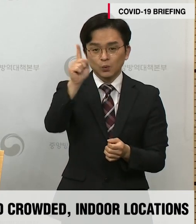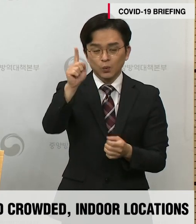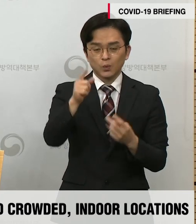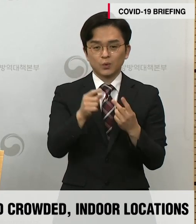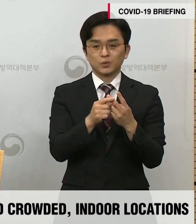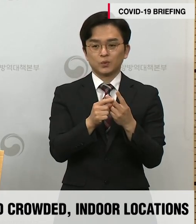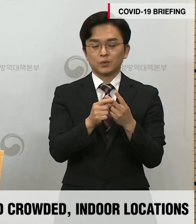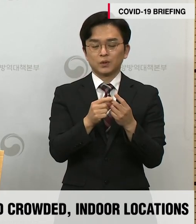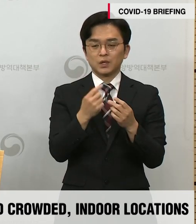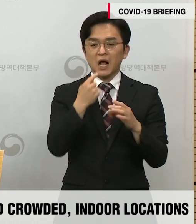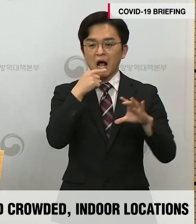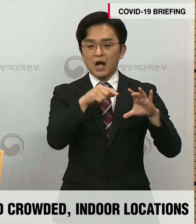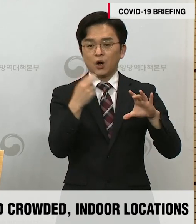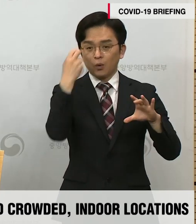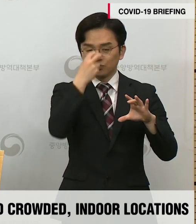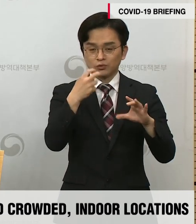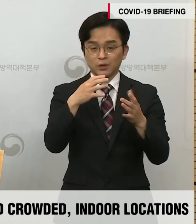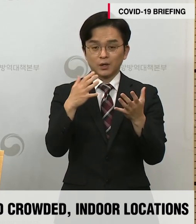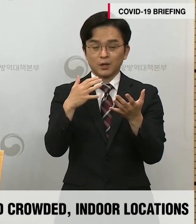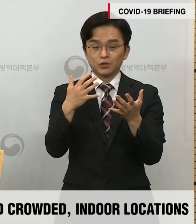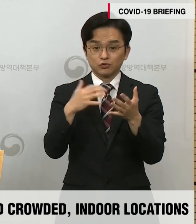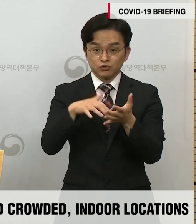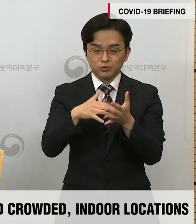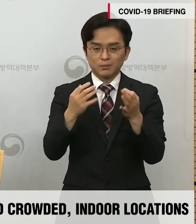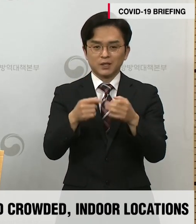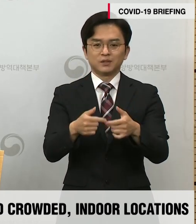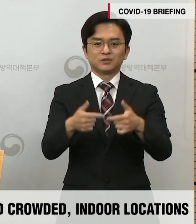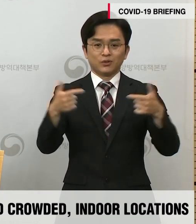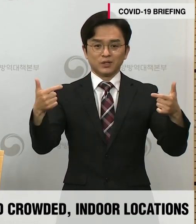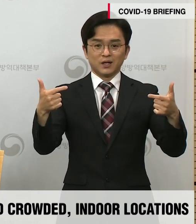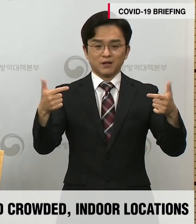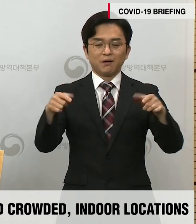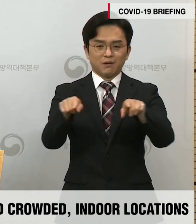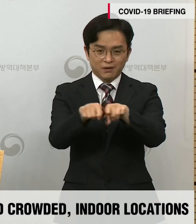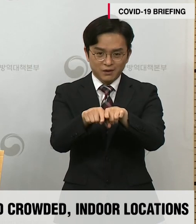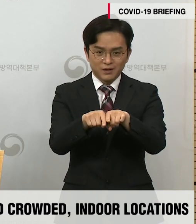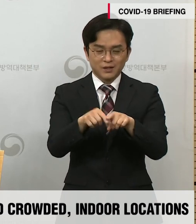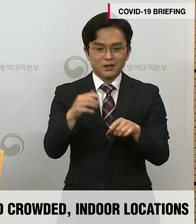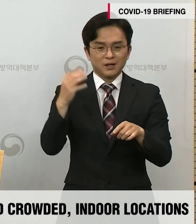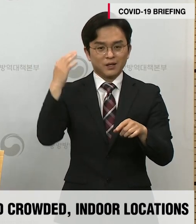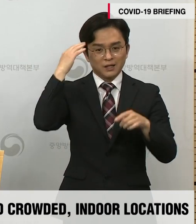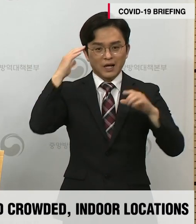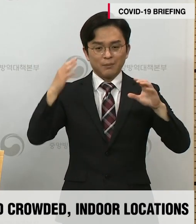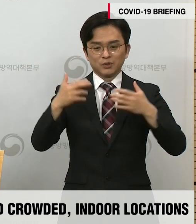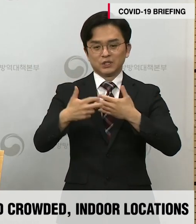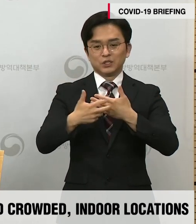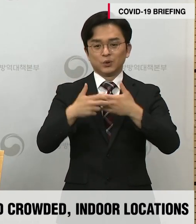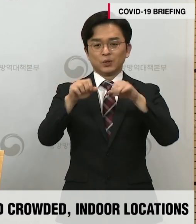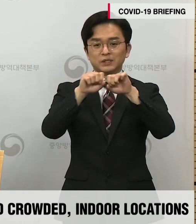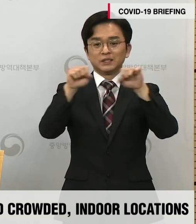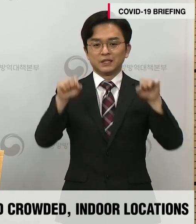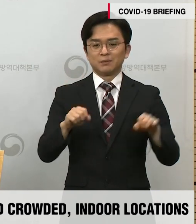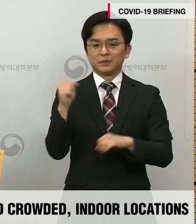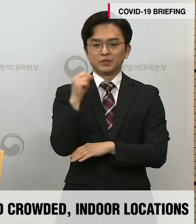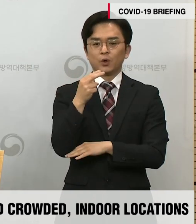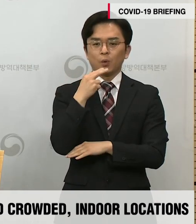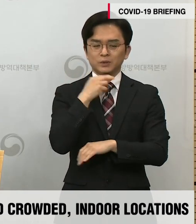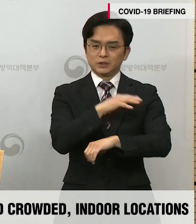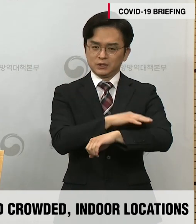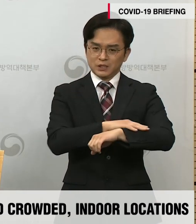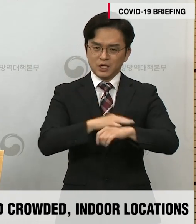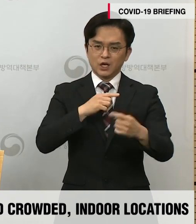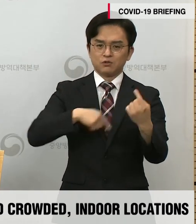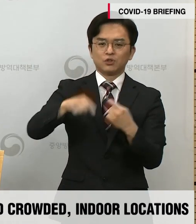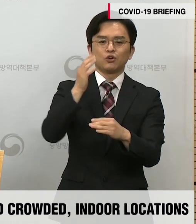screening testings as well as reportings by the healthcare facilities. And this also believes that our quarantine